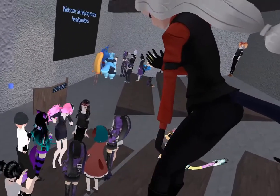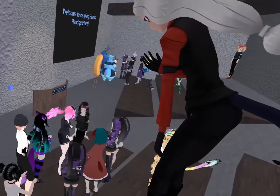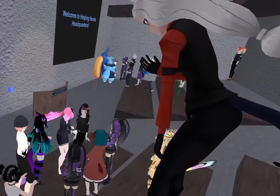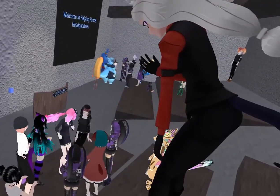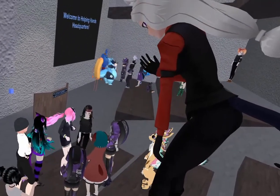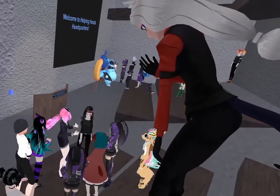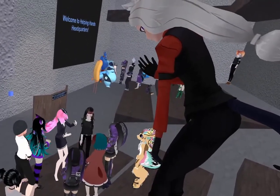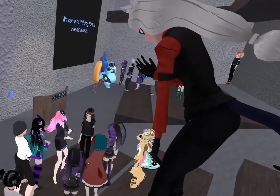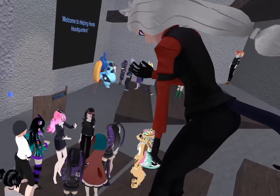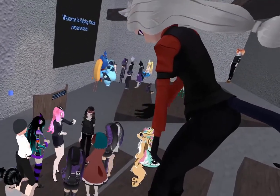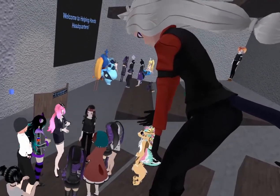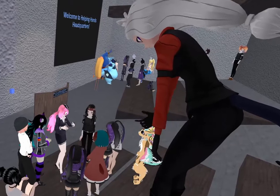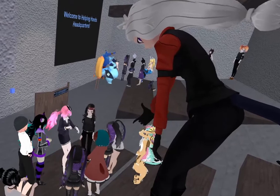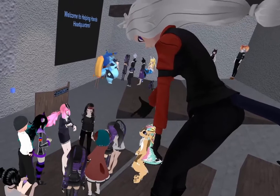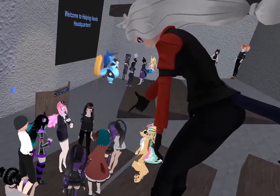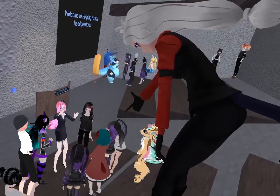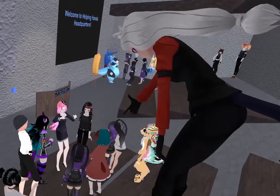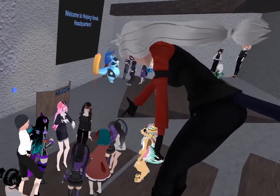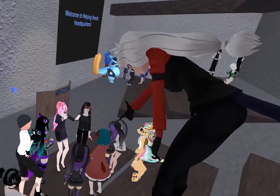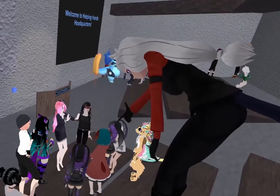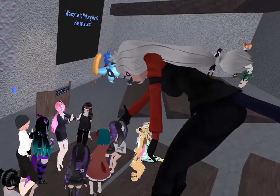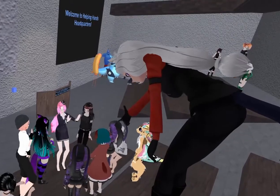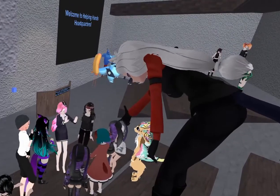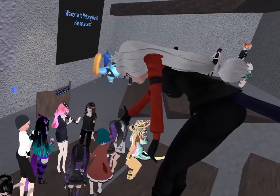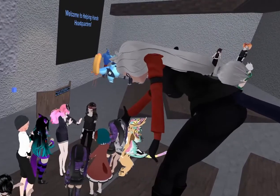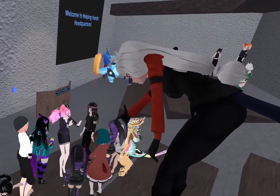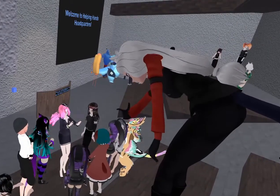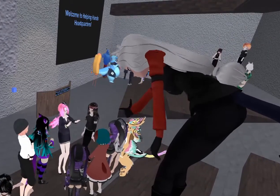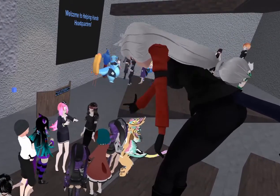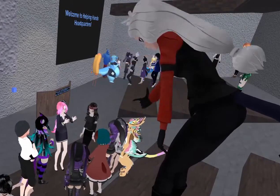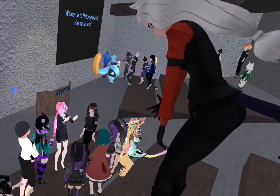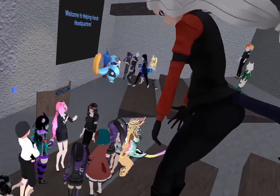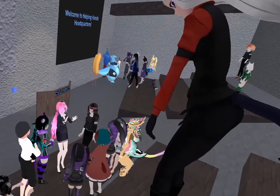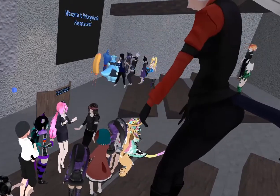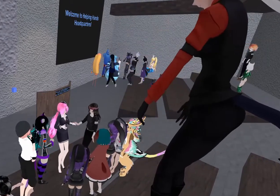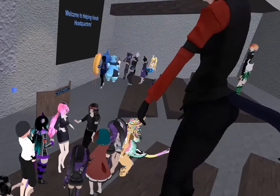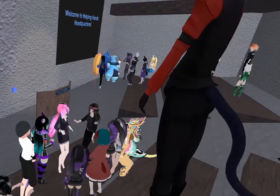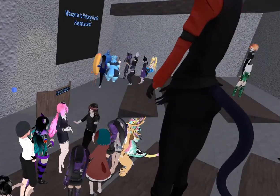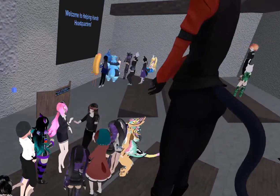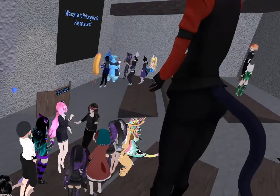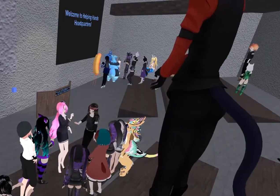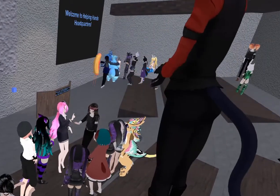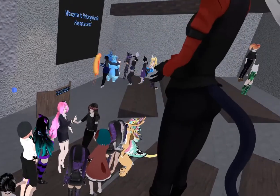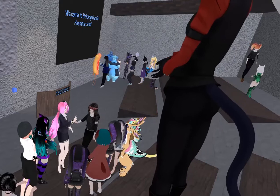then I stabbed him again and again, and the blood was like, oh, okay. Okay, so death by don't use taking-